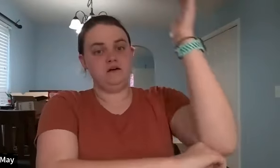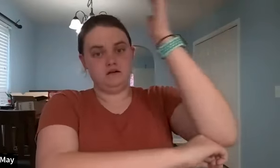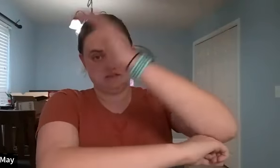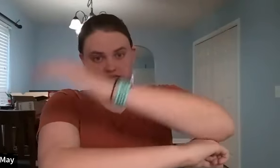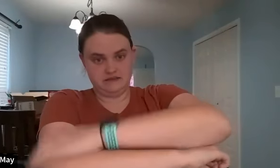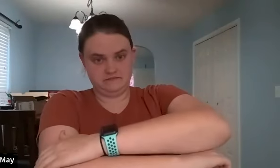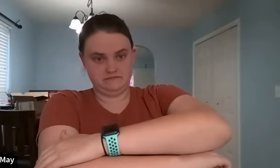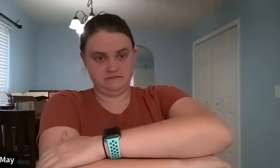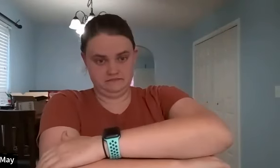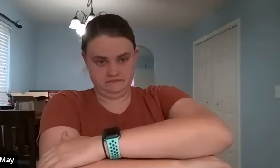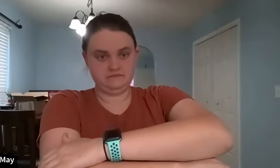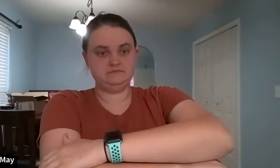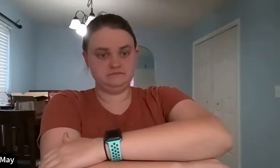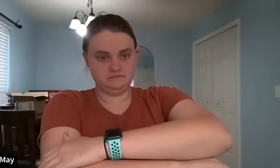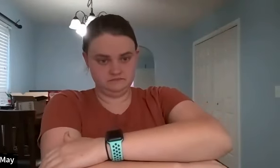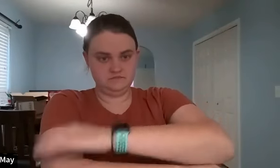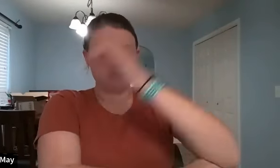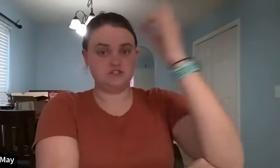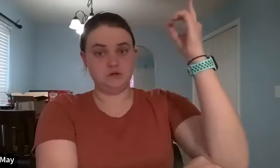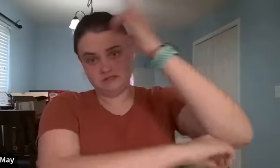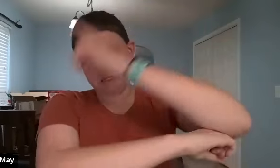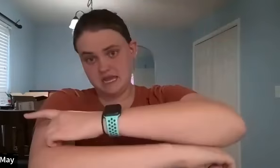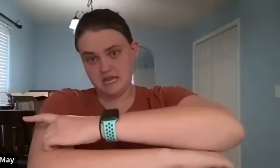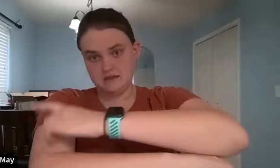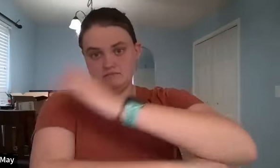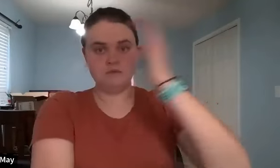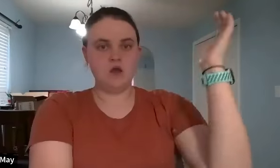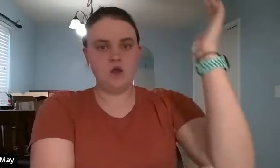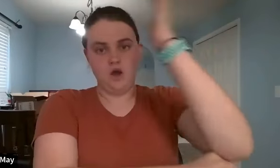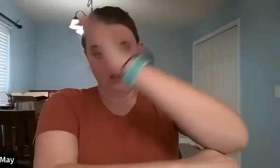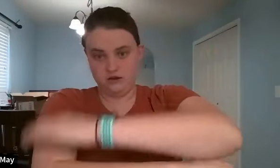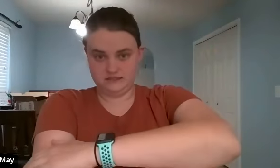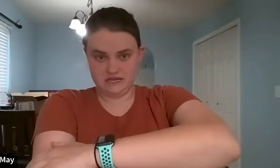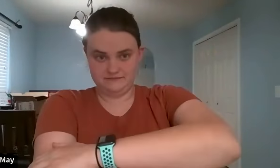All day. So day, all day.